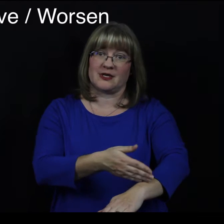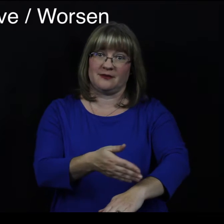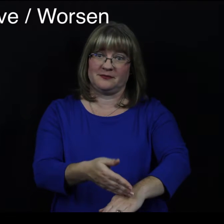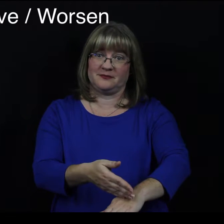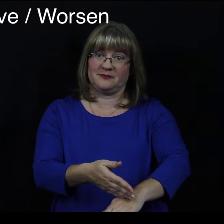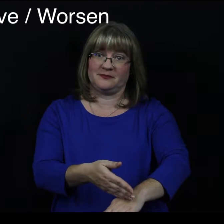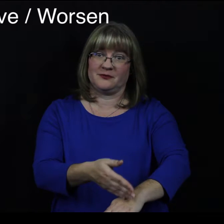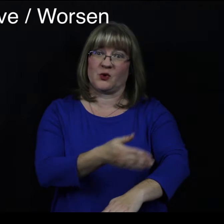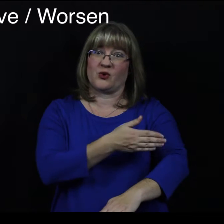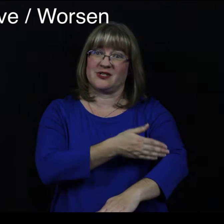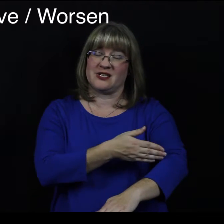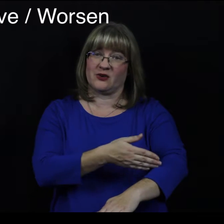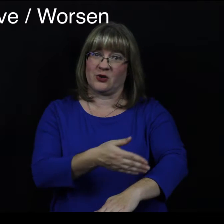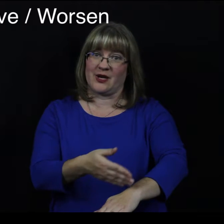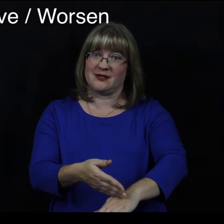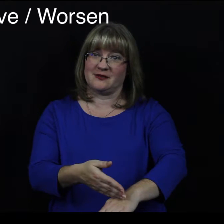worsen or deteriorate.